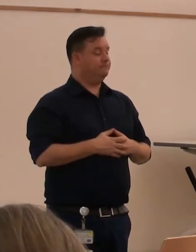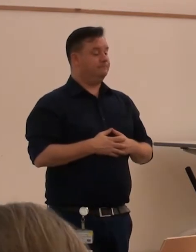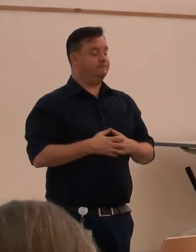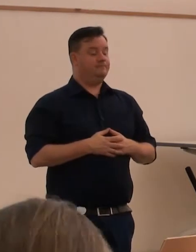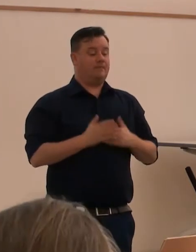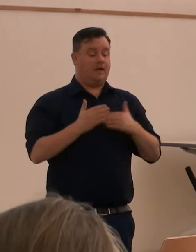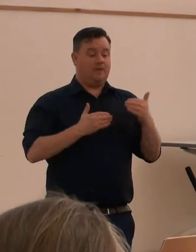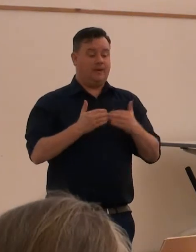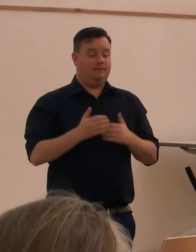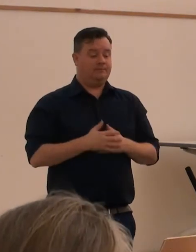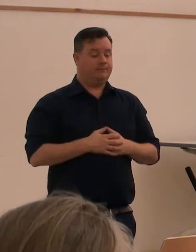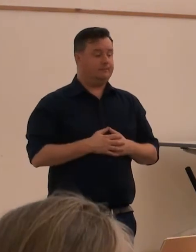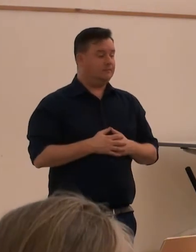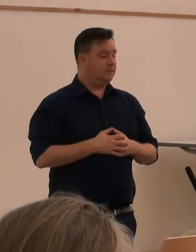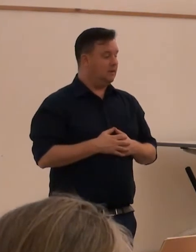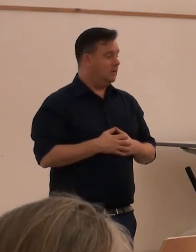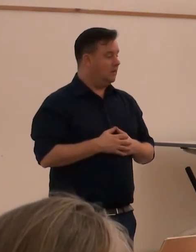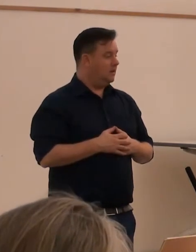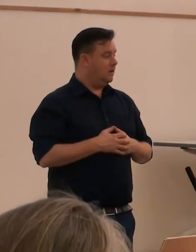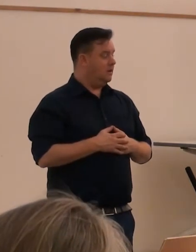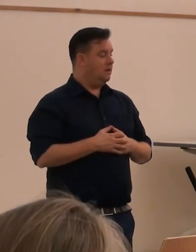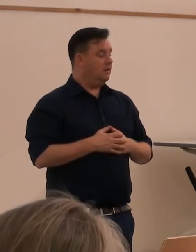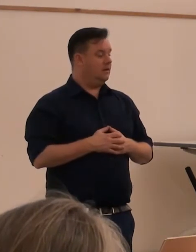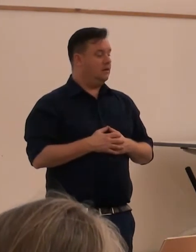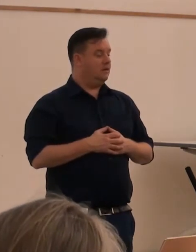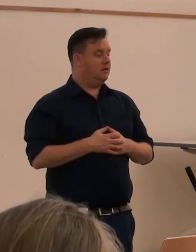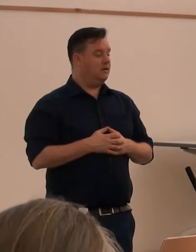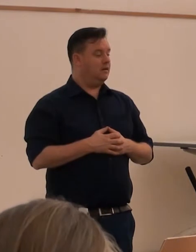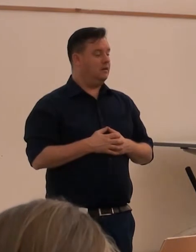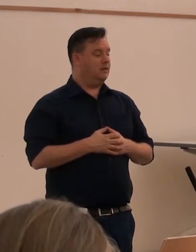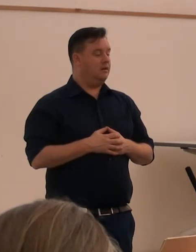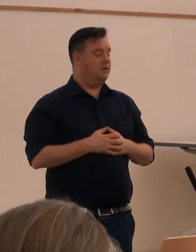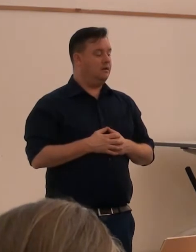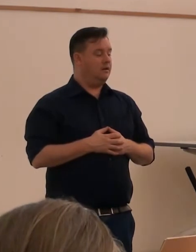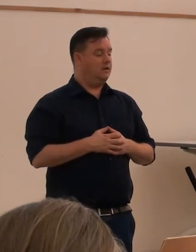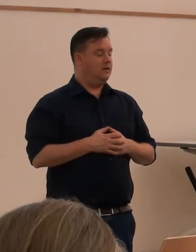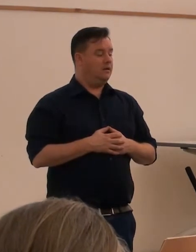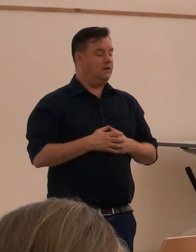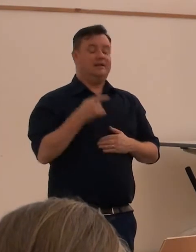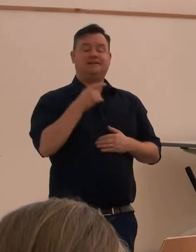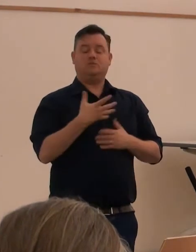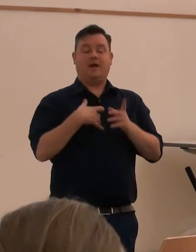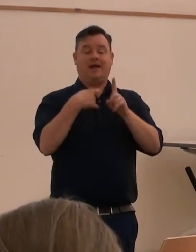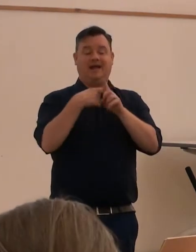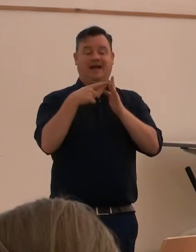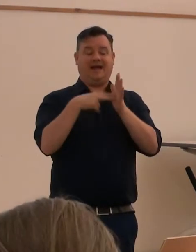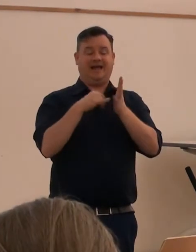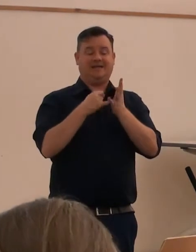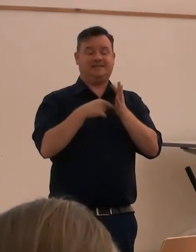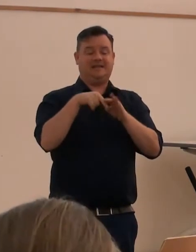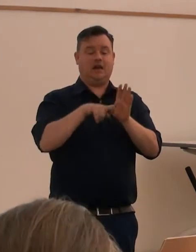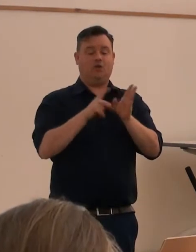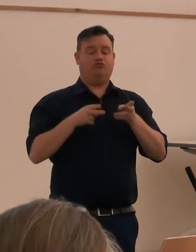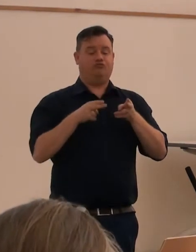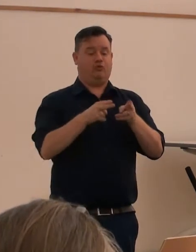Anyway, this piece is in the Grey Eye building in London on Heaton the Road, if you know Grey Eye.